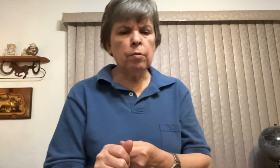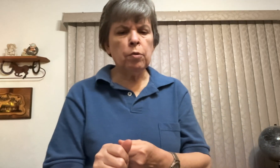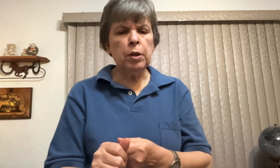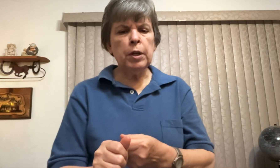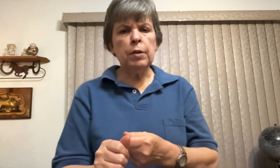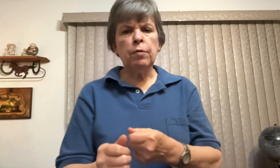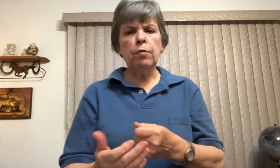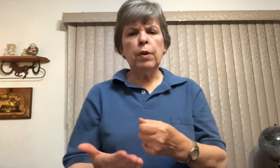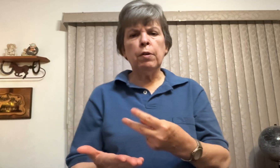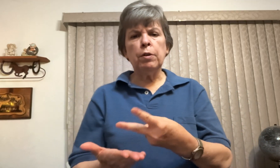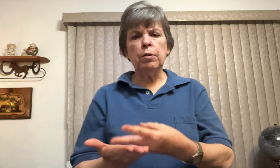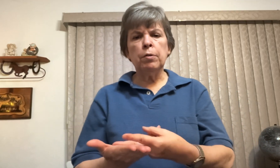every failure.